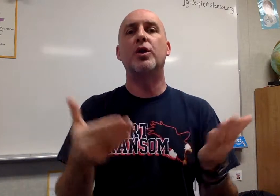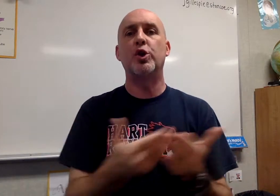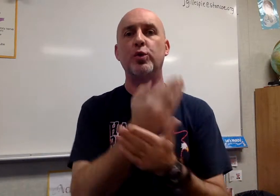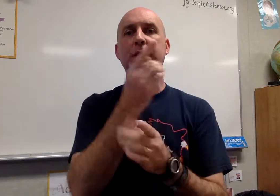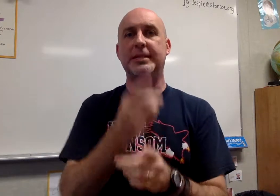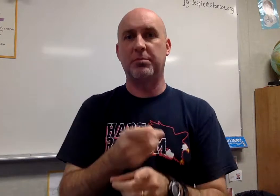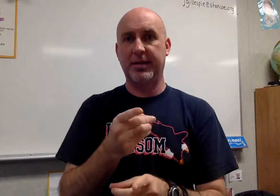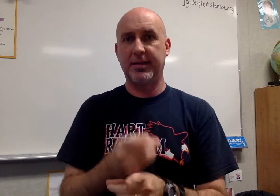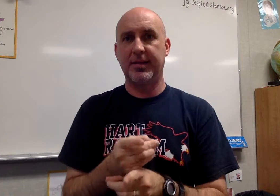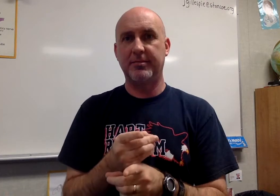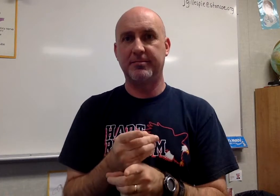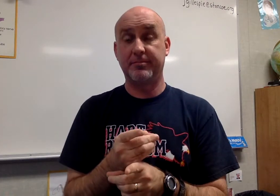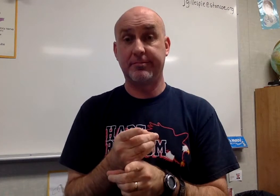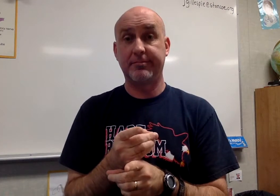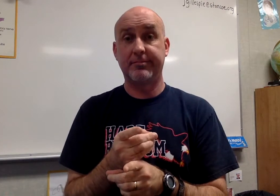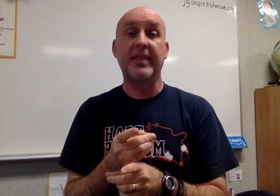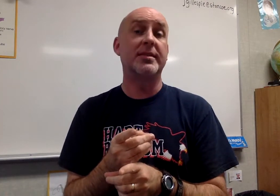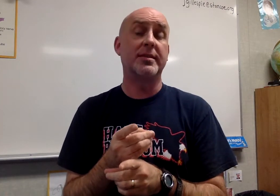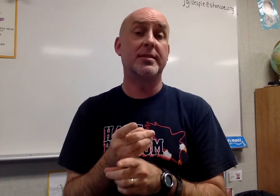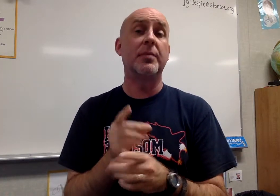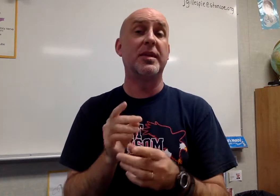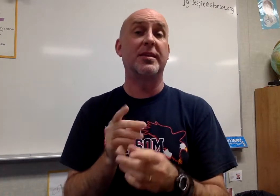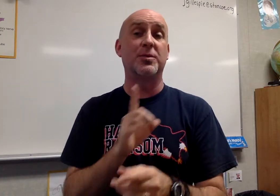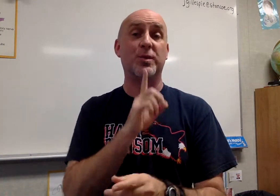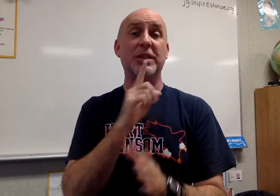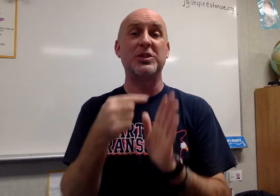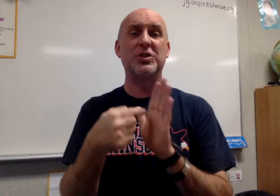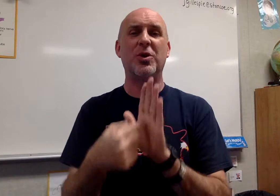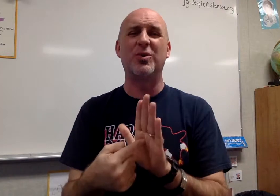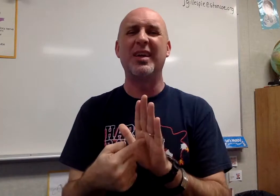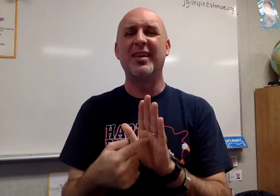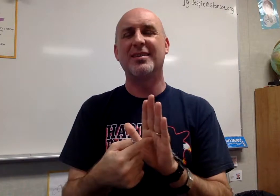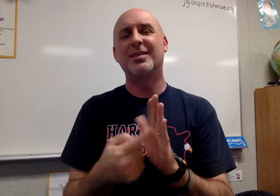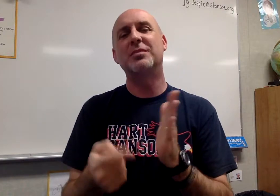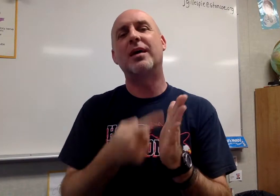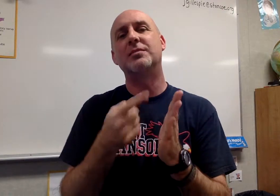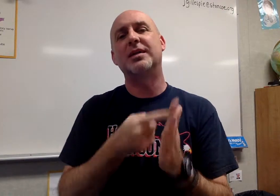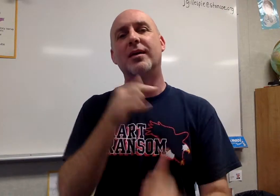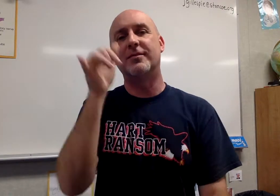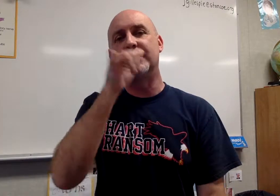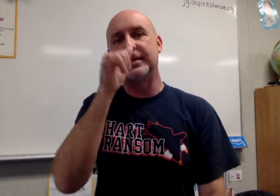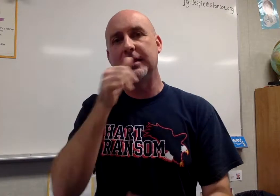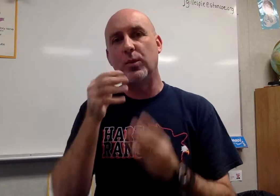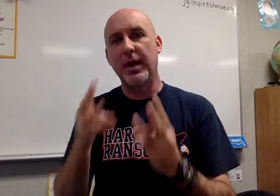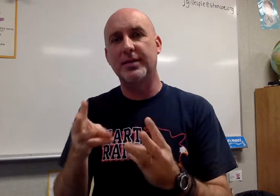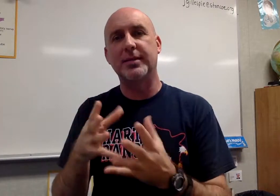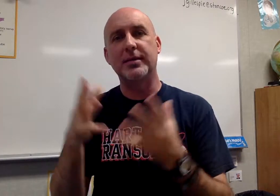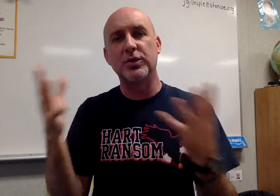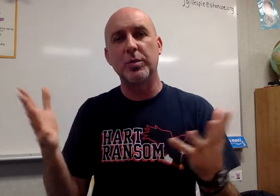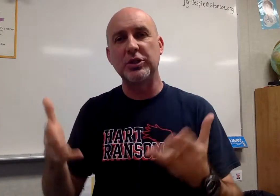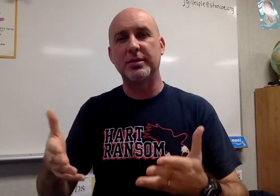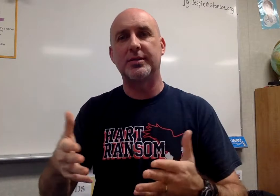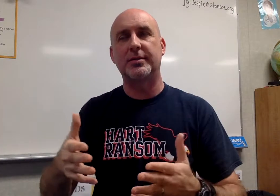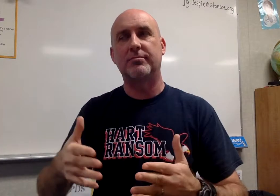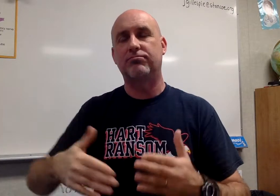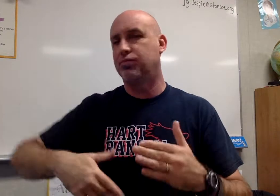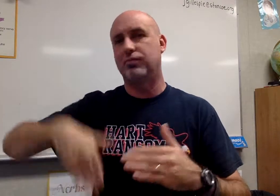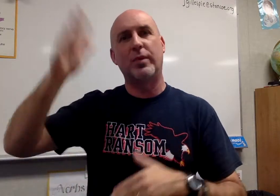new disability. And this is something that's really shown sometimes kind of a silly way. It's like too much, it's way over